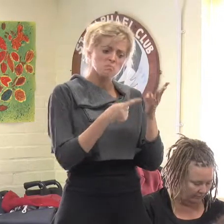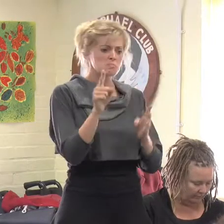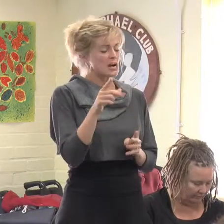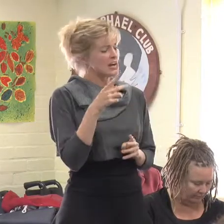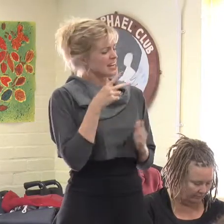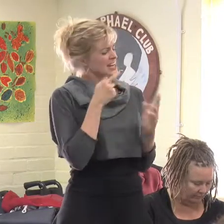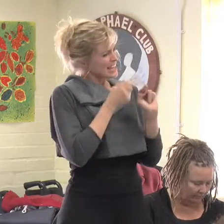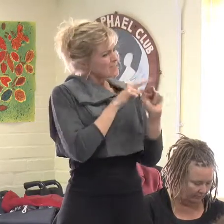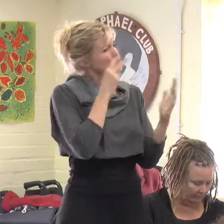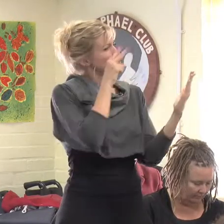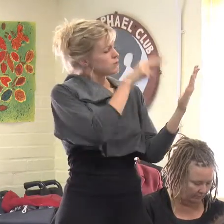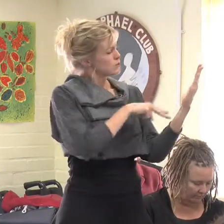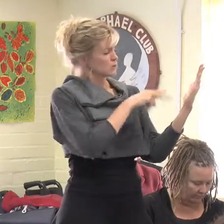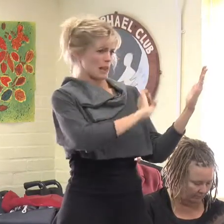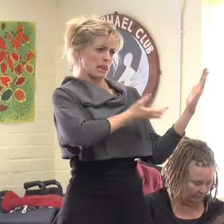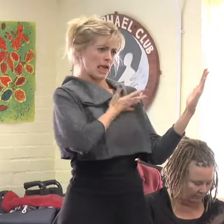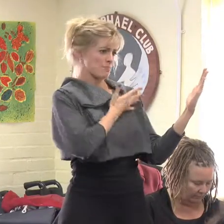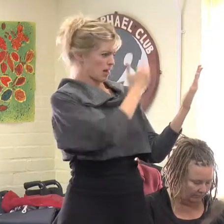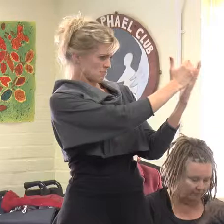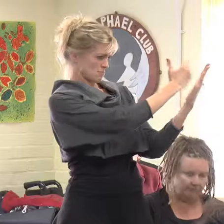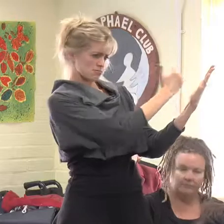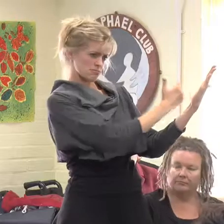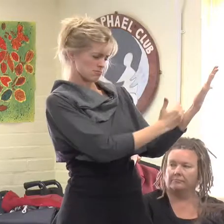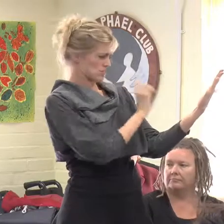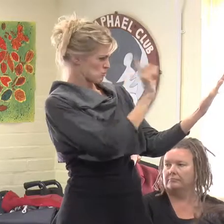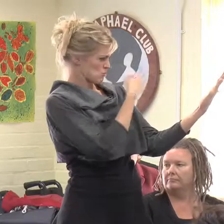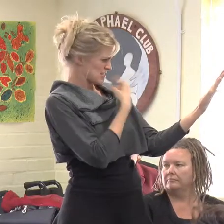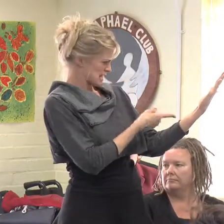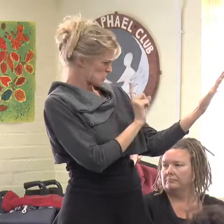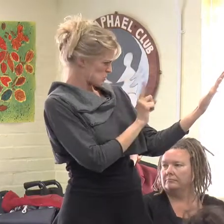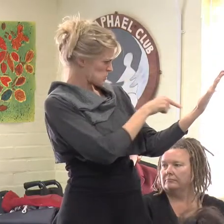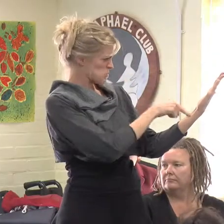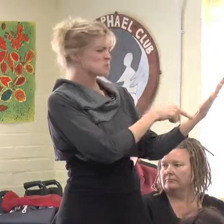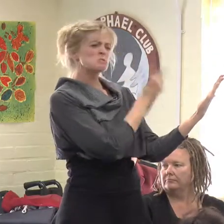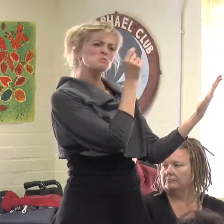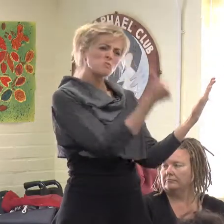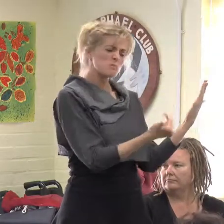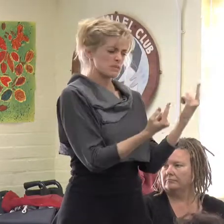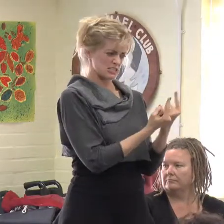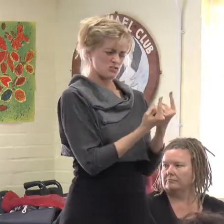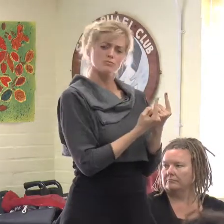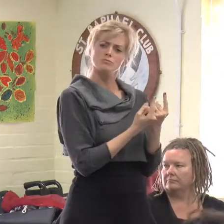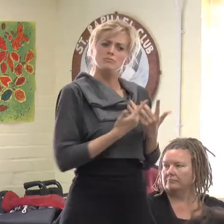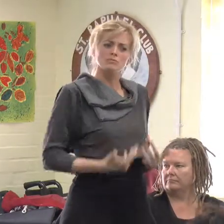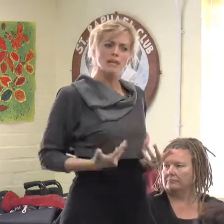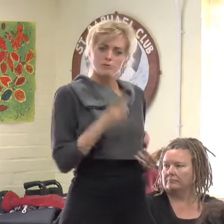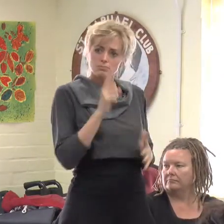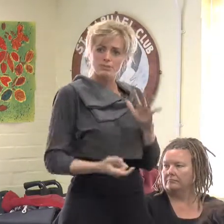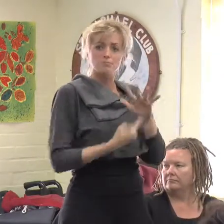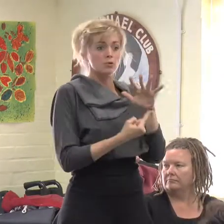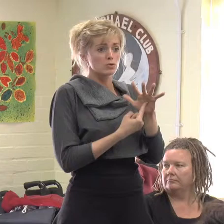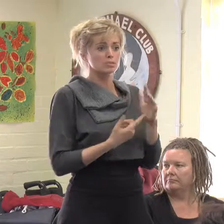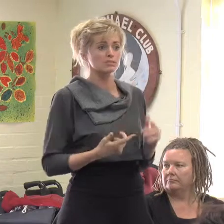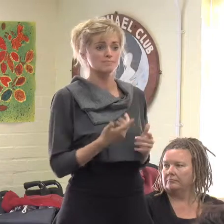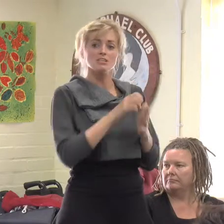Party manifesto, it is really pretty discouraging in relation to some of the issues which are going to, I think, be central this afternoon. Scrapping the bedroom tax is good,